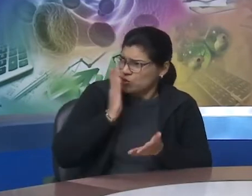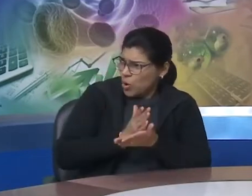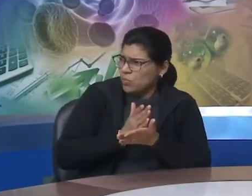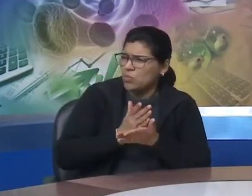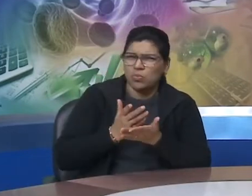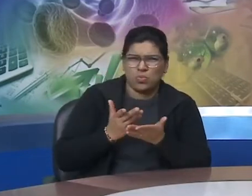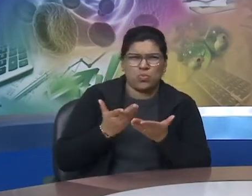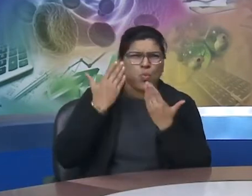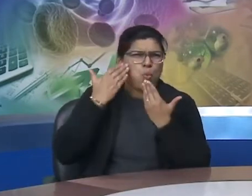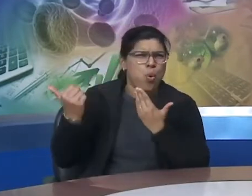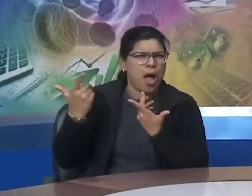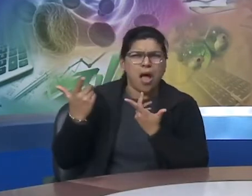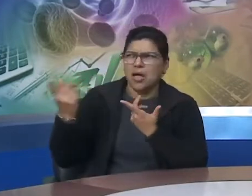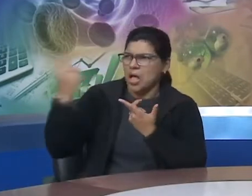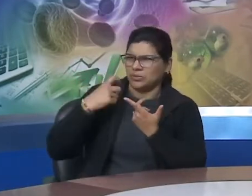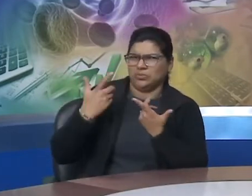My master asked,